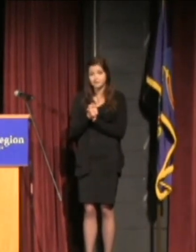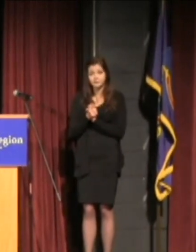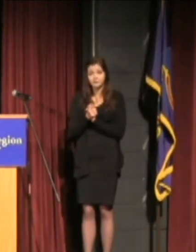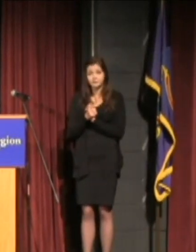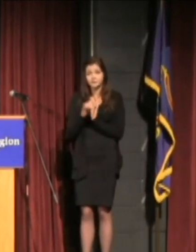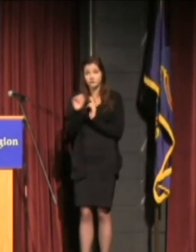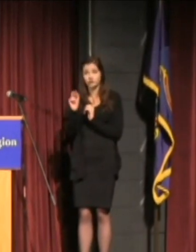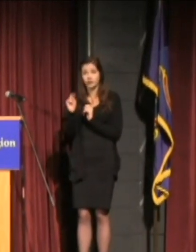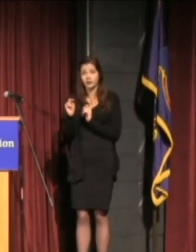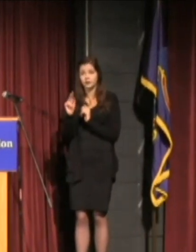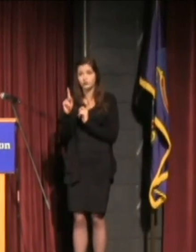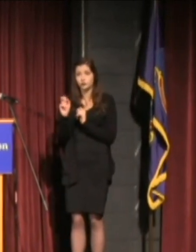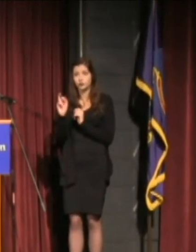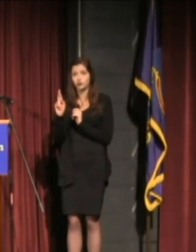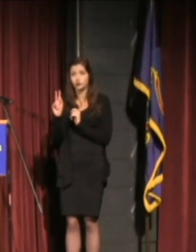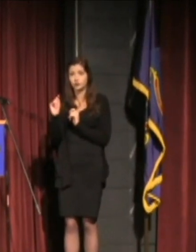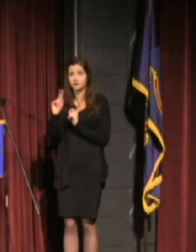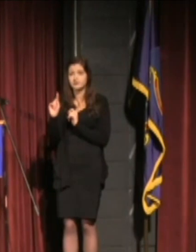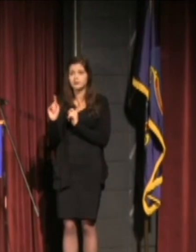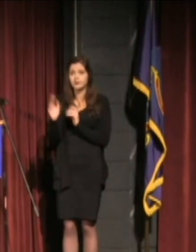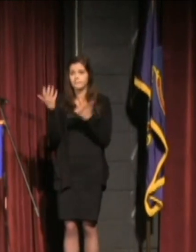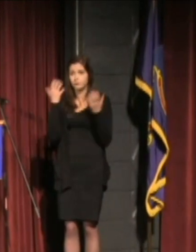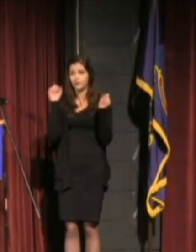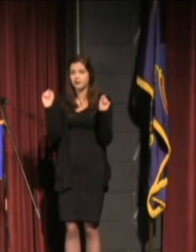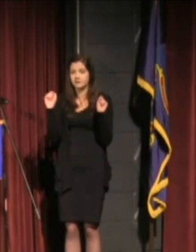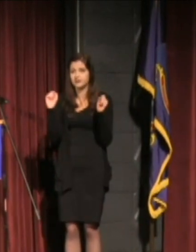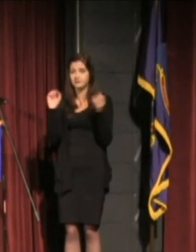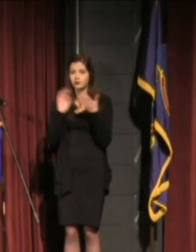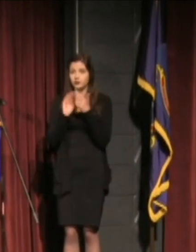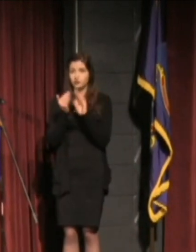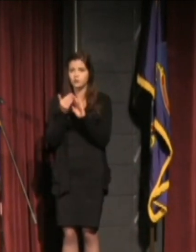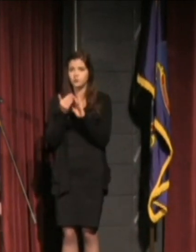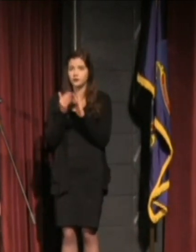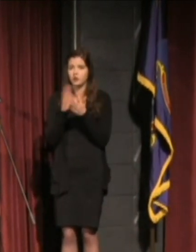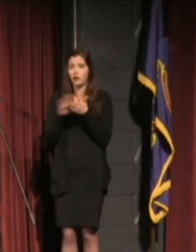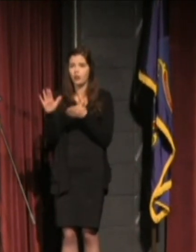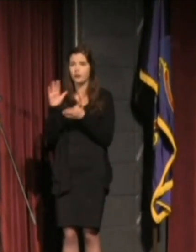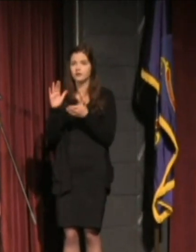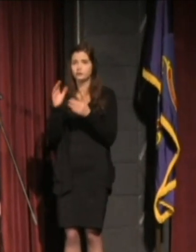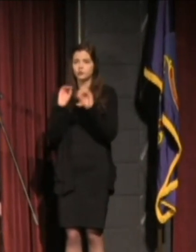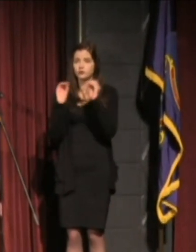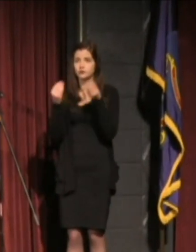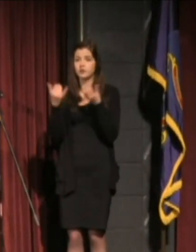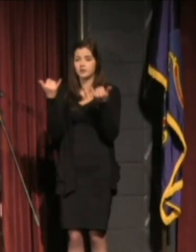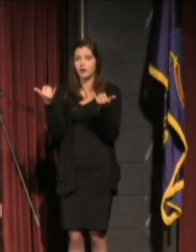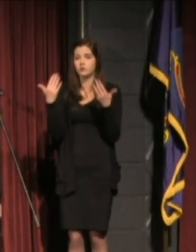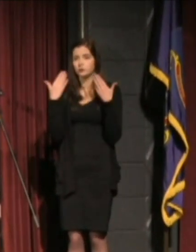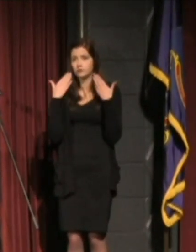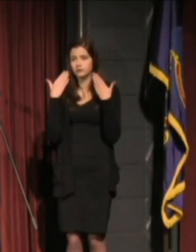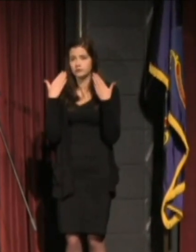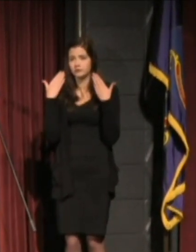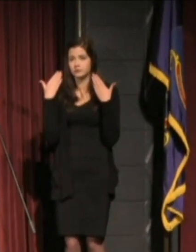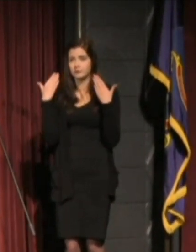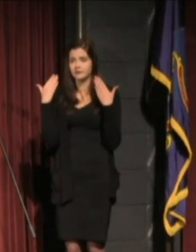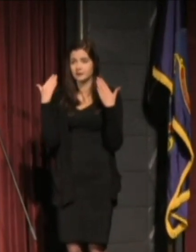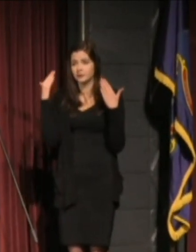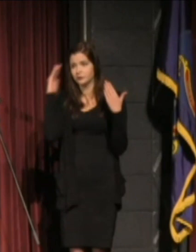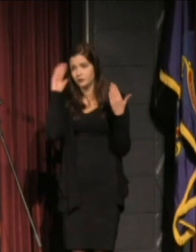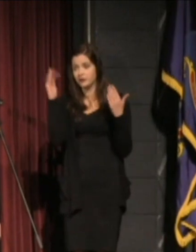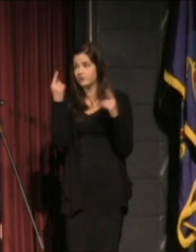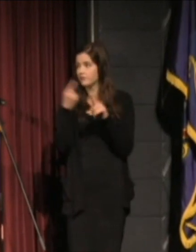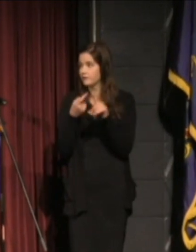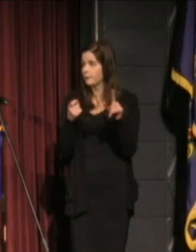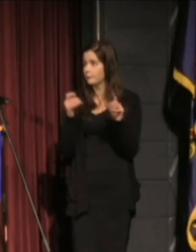Jan Kurtz, President of the Community College Foundation, will now present greetings from the Foundation.